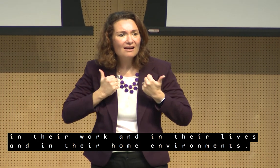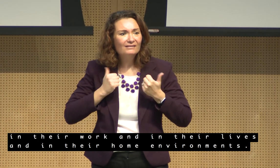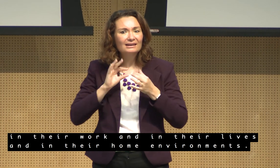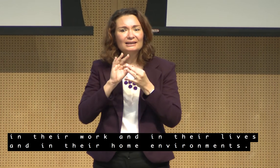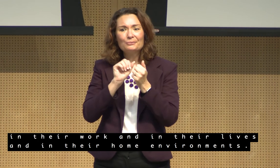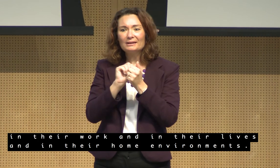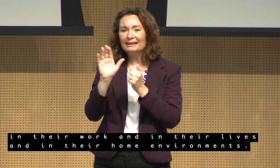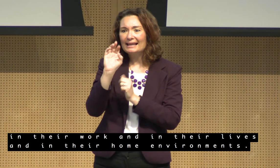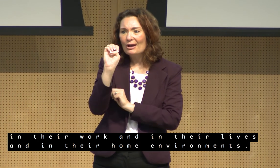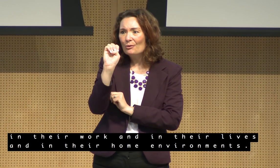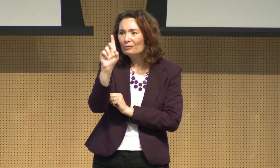home environments.